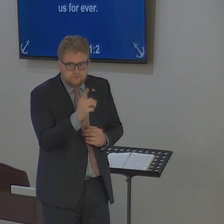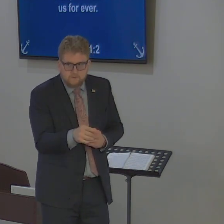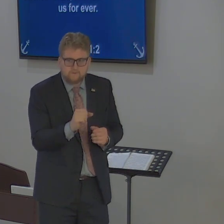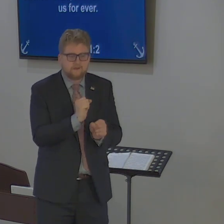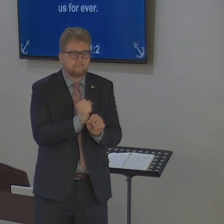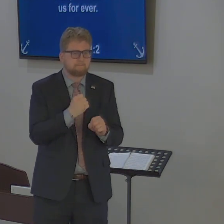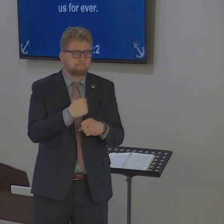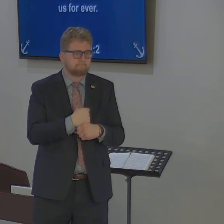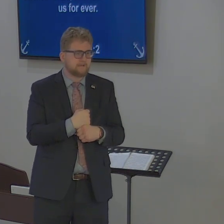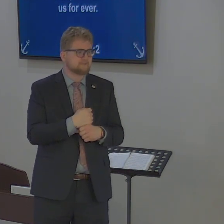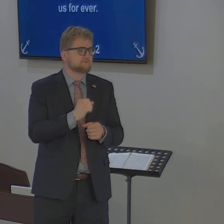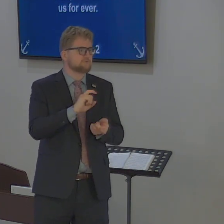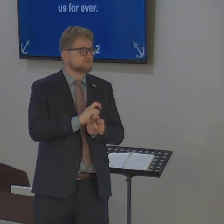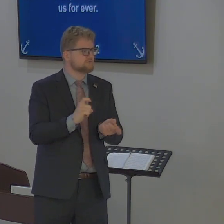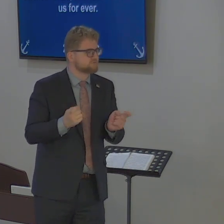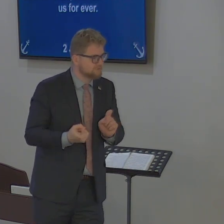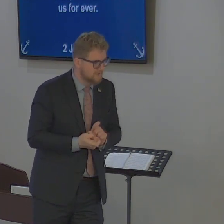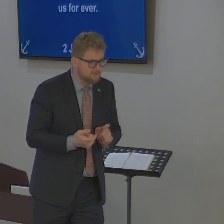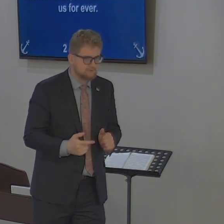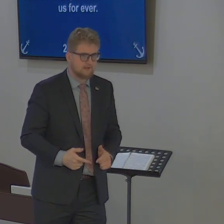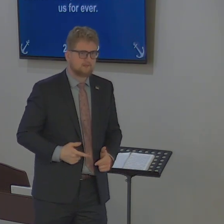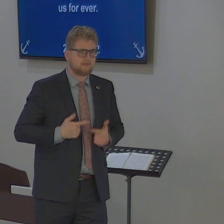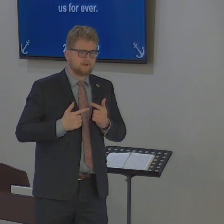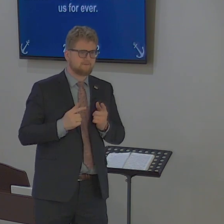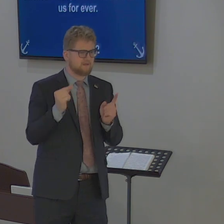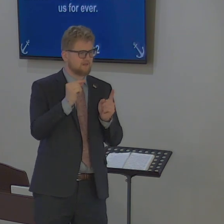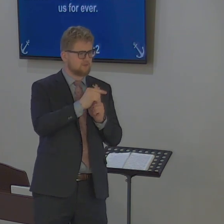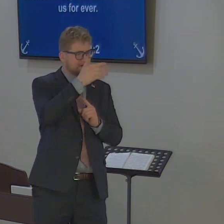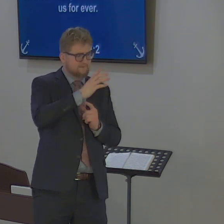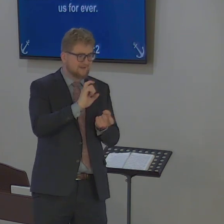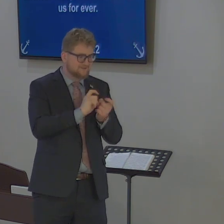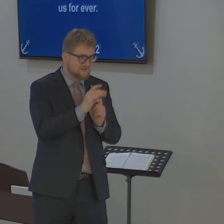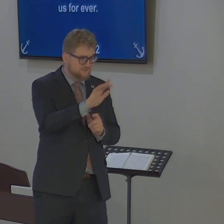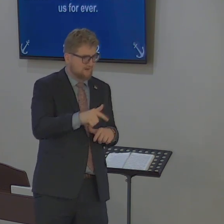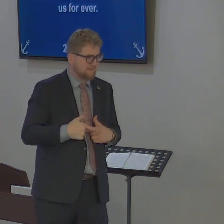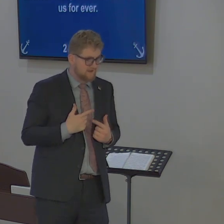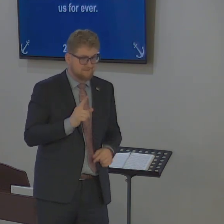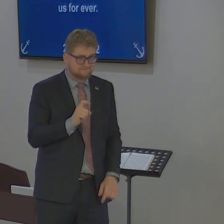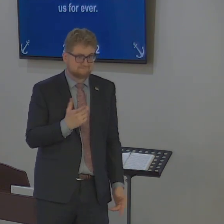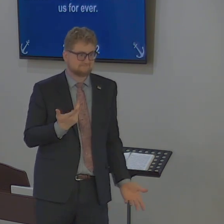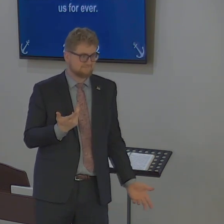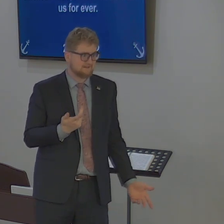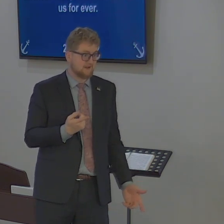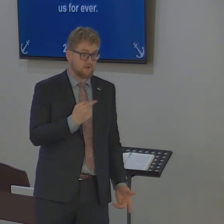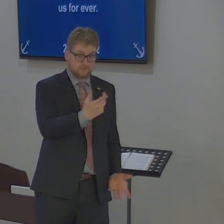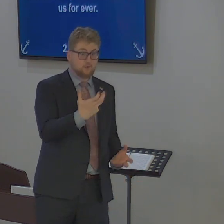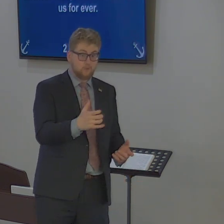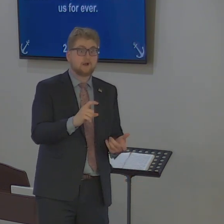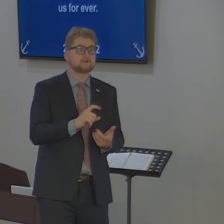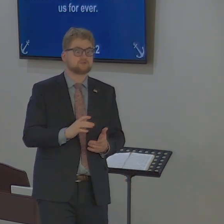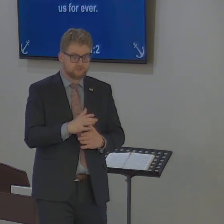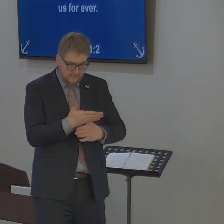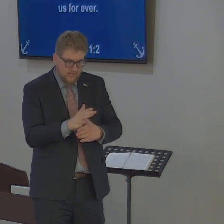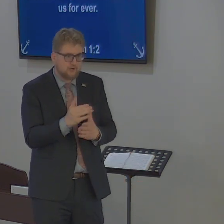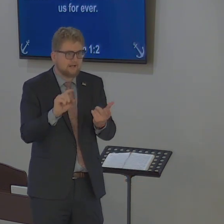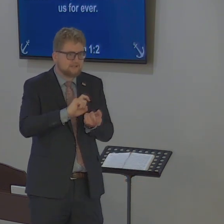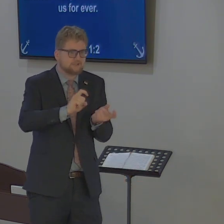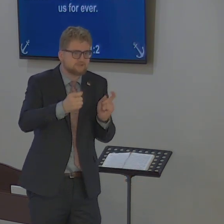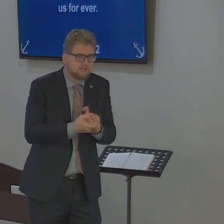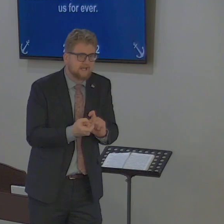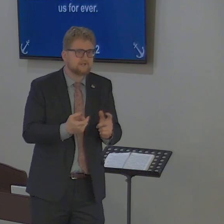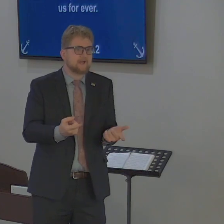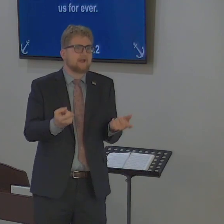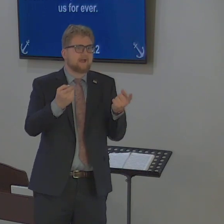in lives. Has not the Word of God made a change in your life? Don't you want to share that change that's happened in your life with other